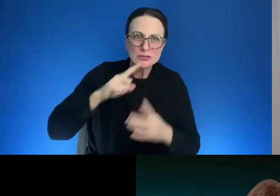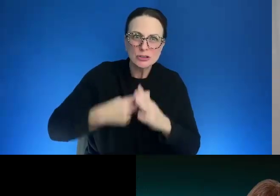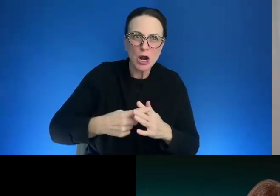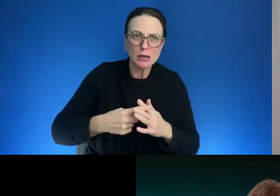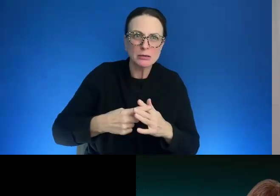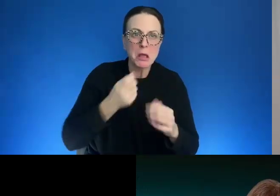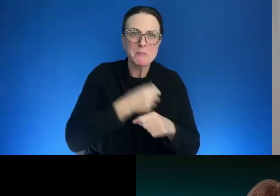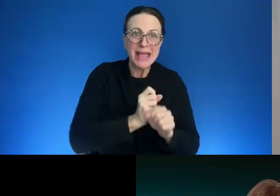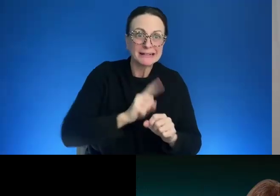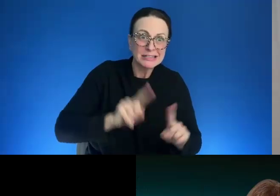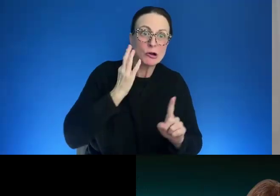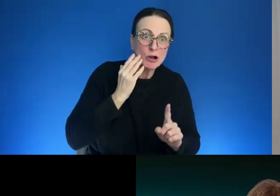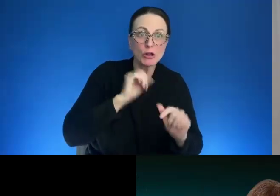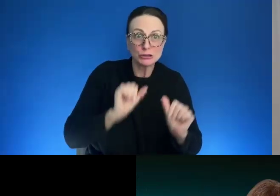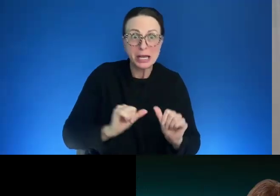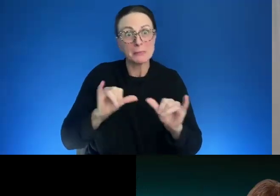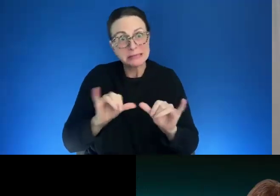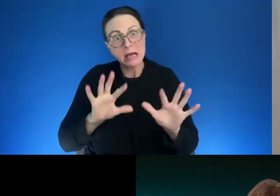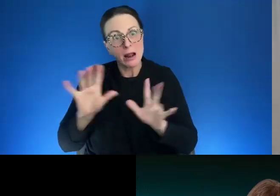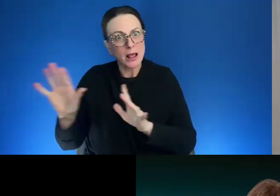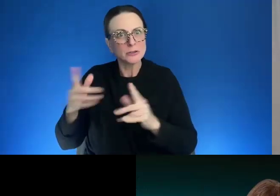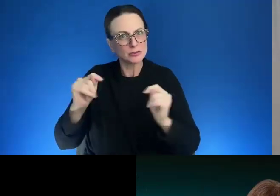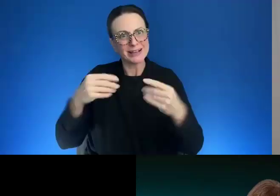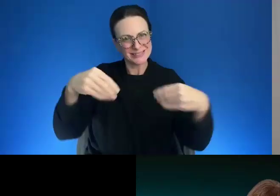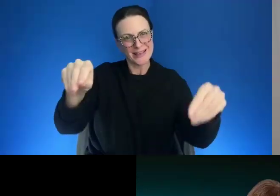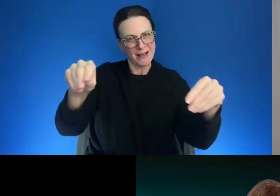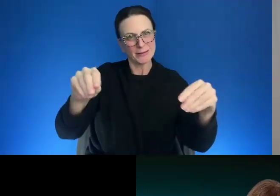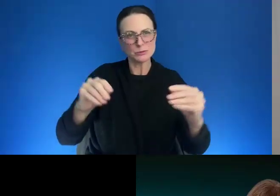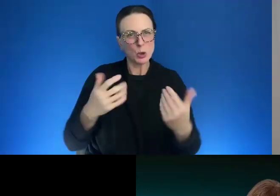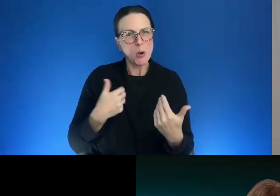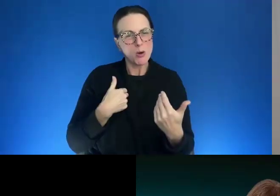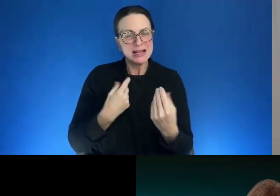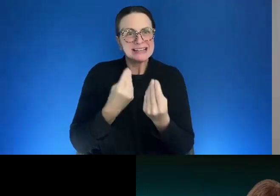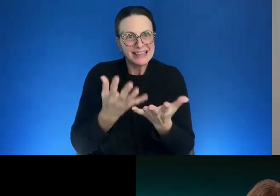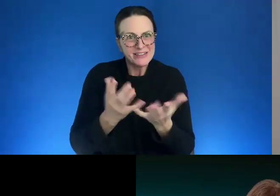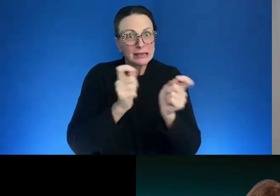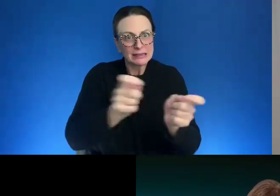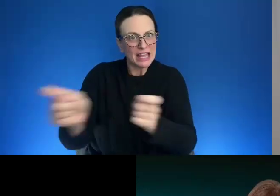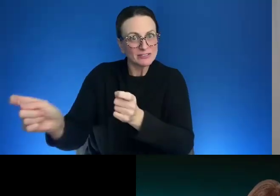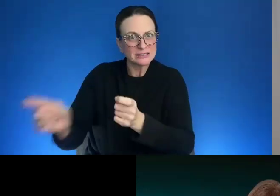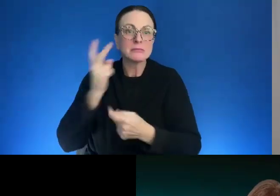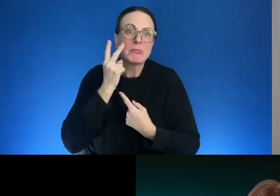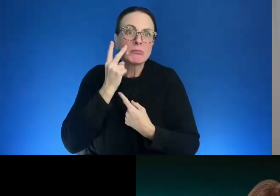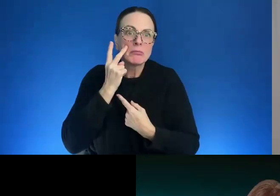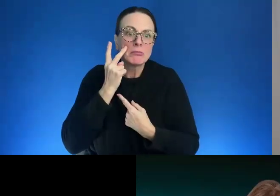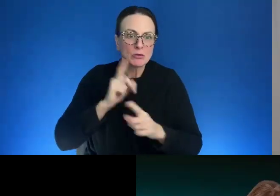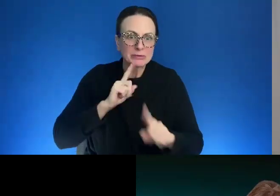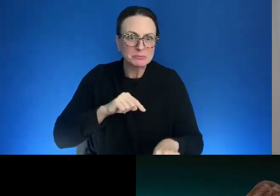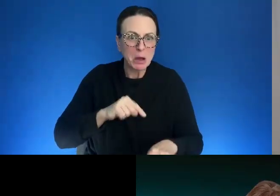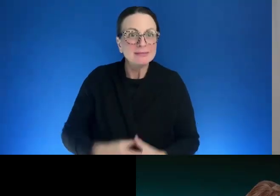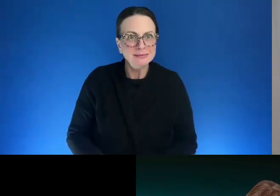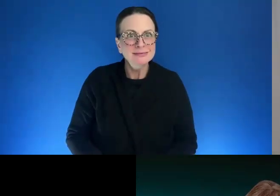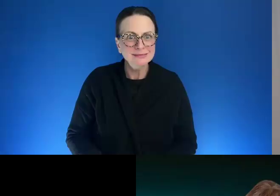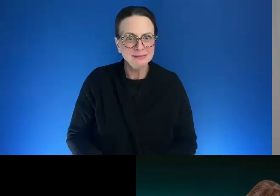making them in different colors and shapes and sizes and try selling them. Try giving them for gifts and then seeing what the response